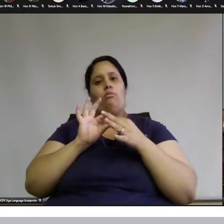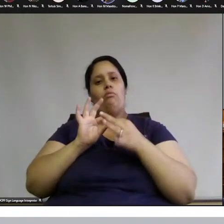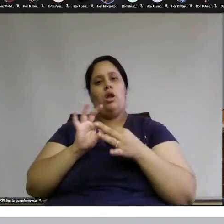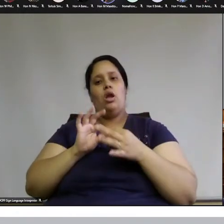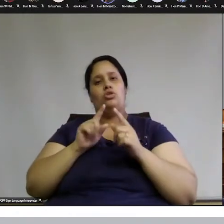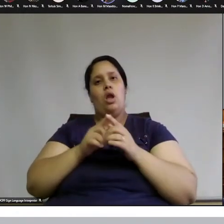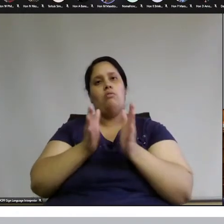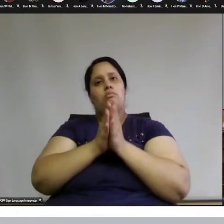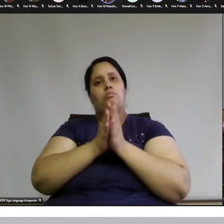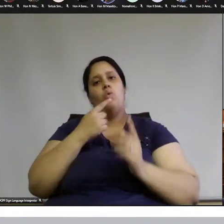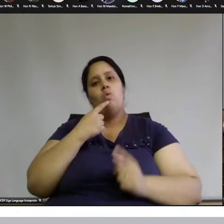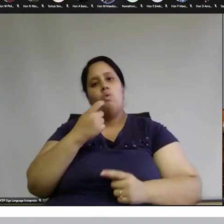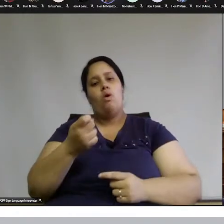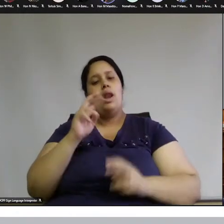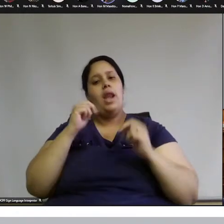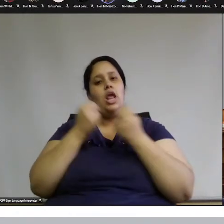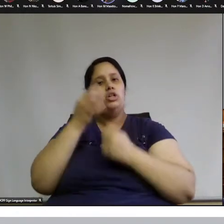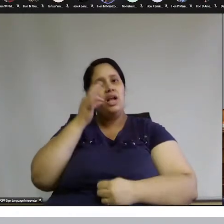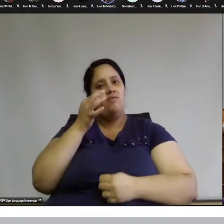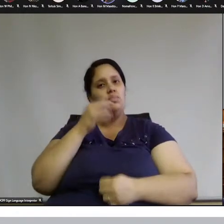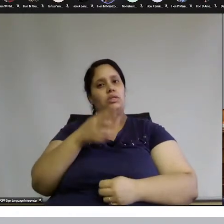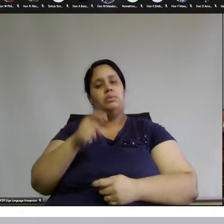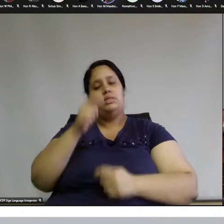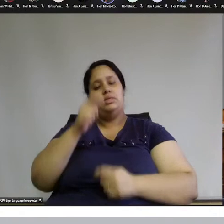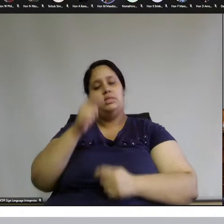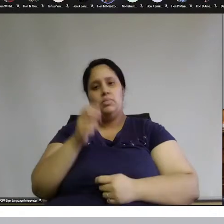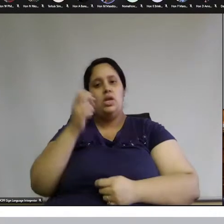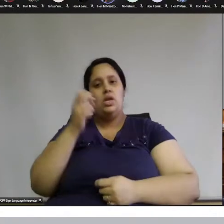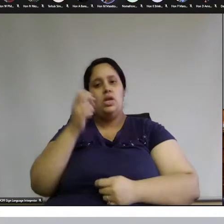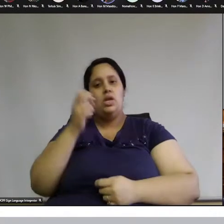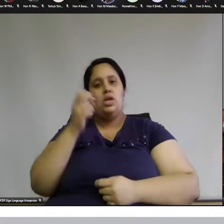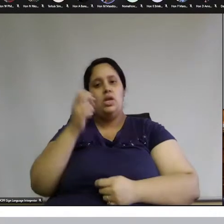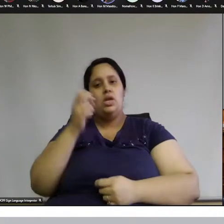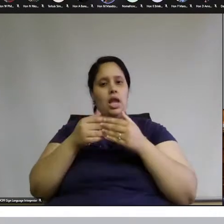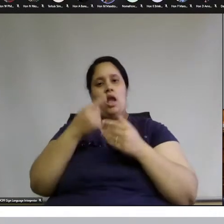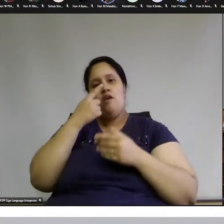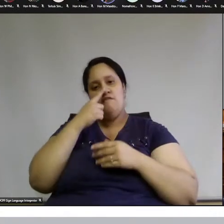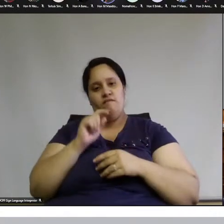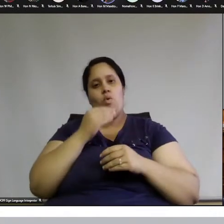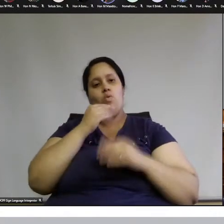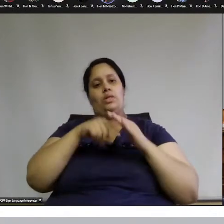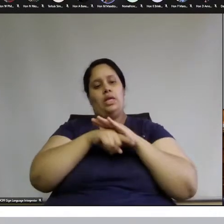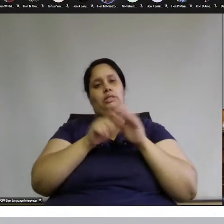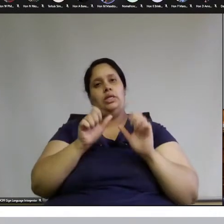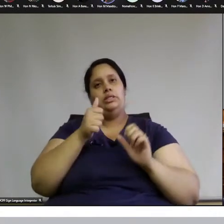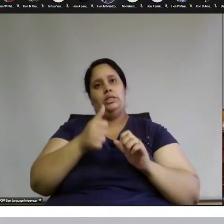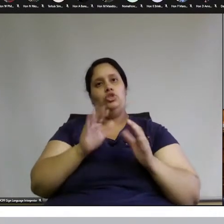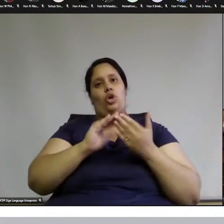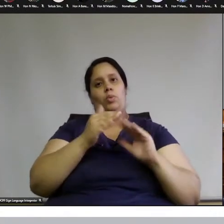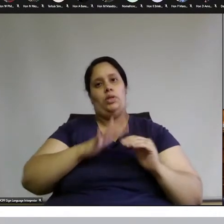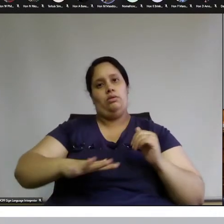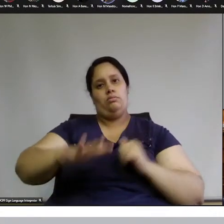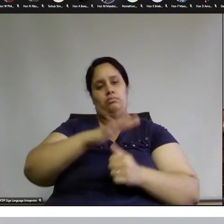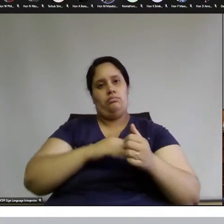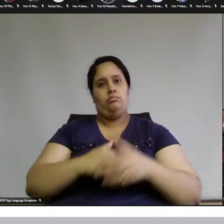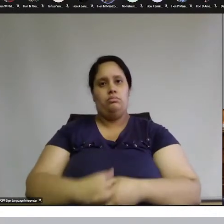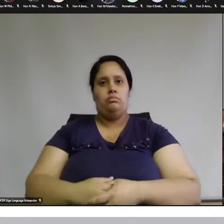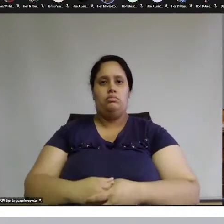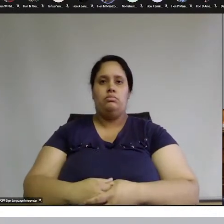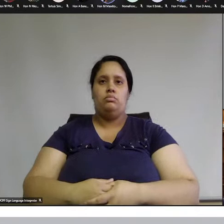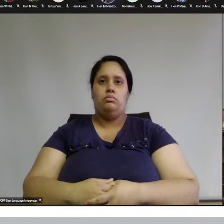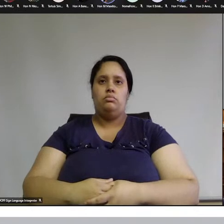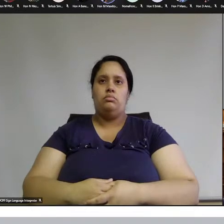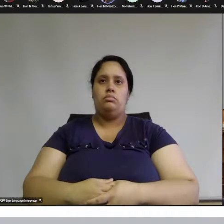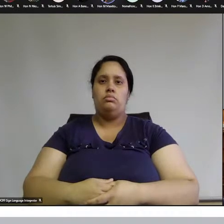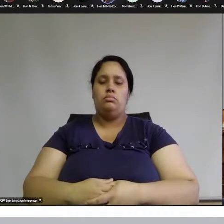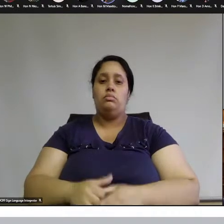call on national government to recognize and care for the District 6 community. But Deputy